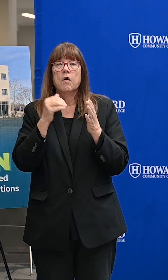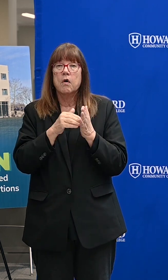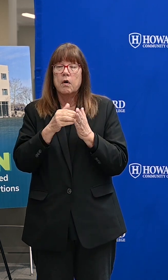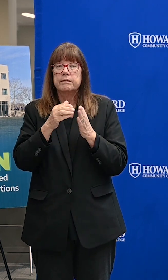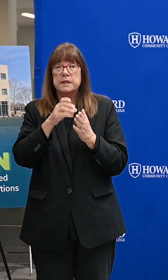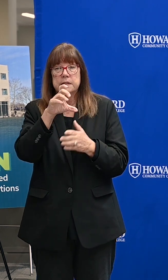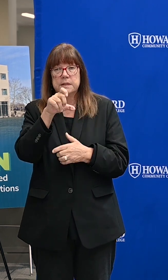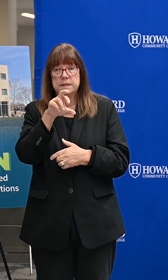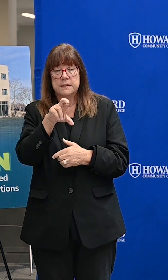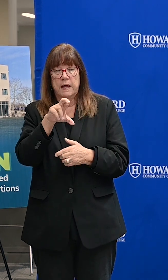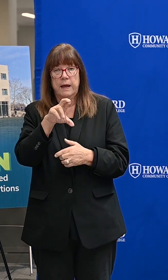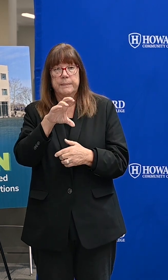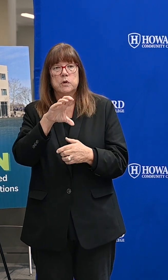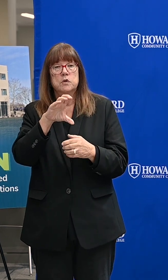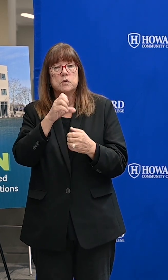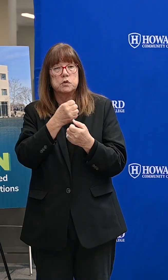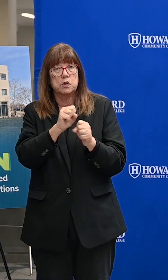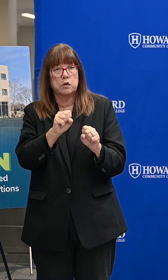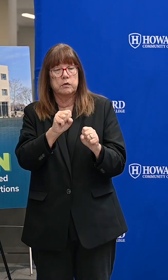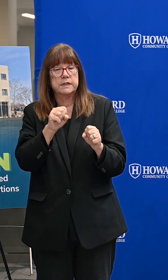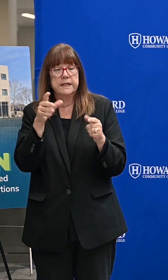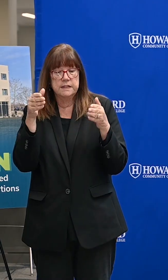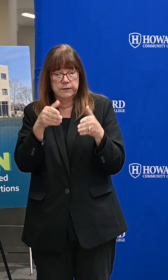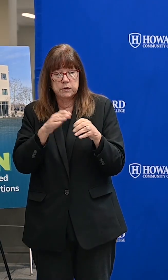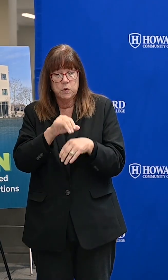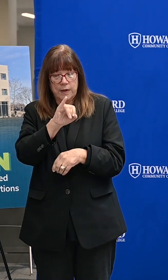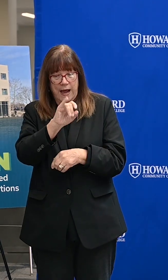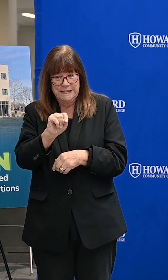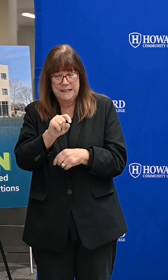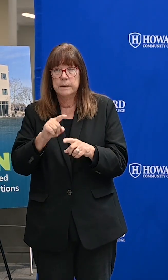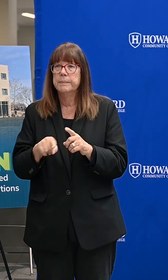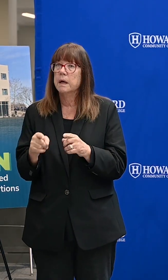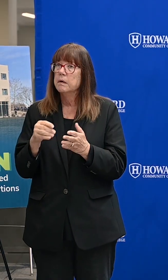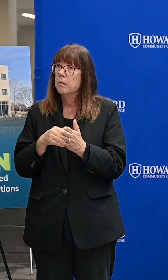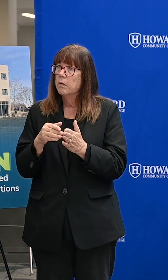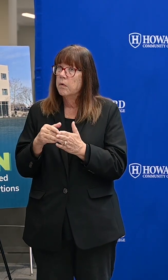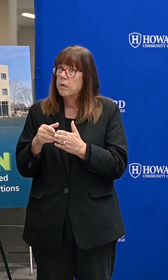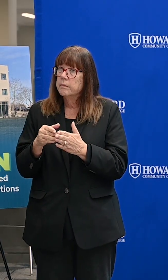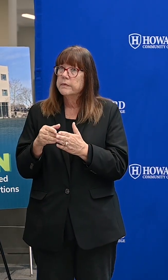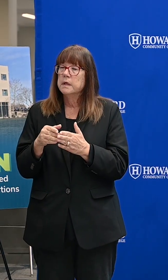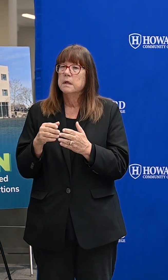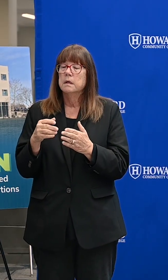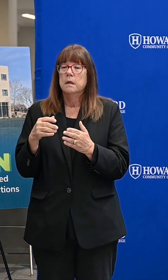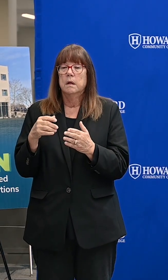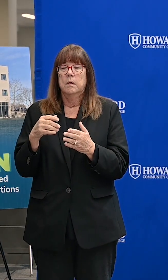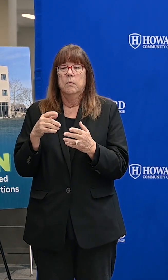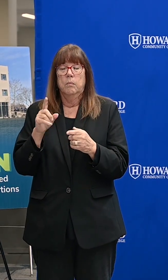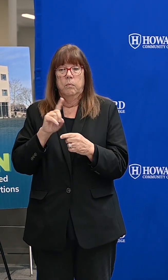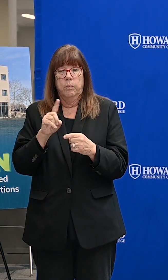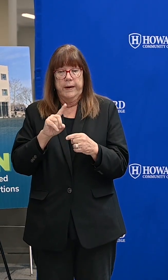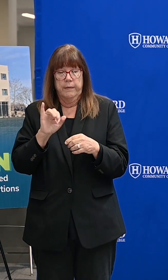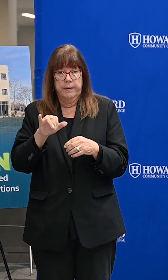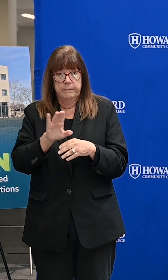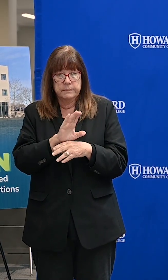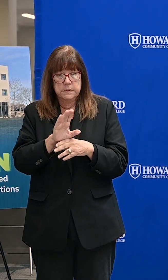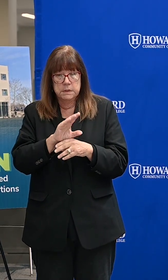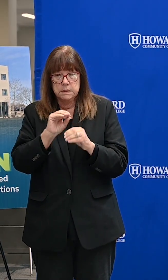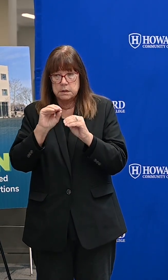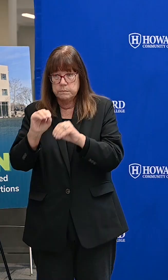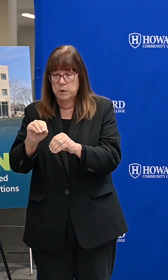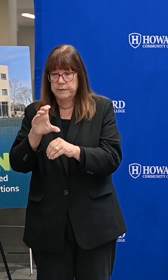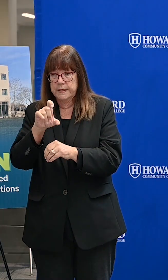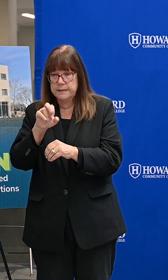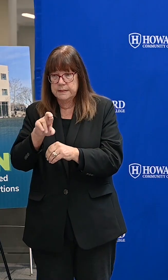very focused on IT, information technology. But increasingly where the industry is moving and where cybersecurity is needed is